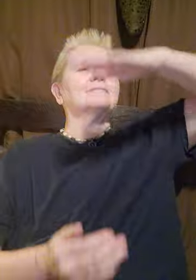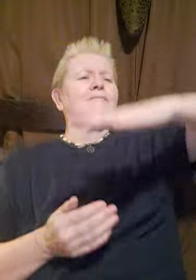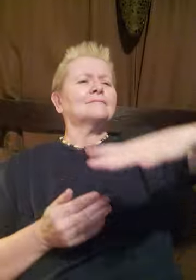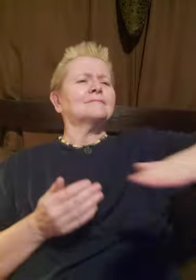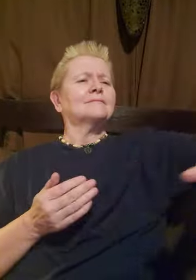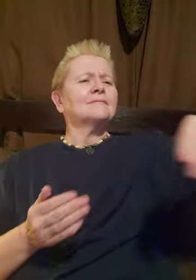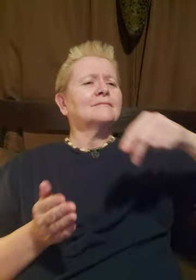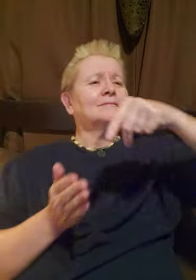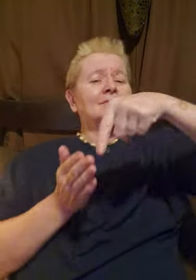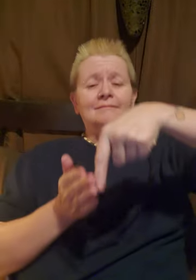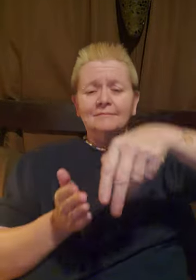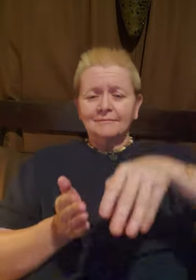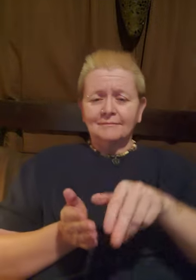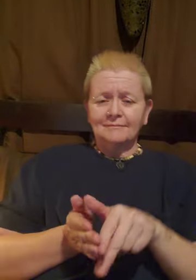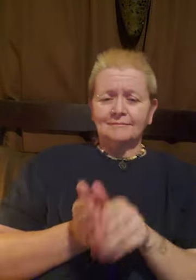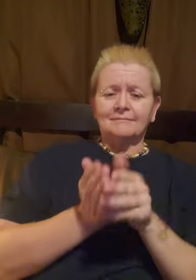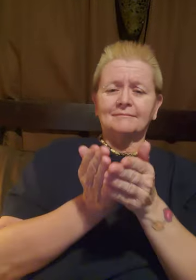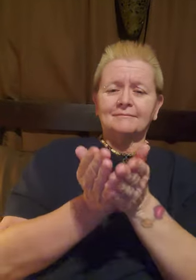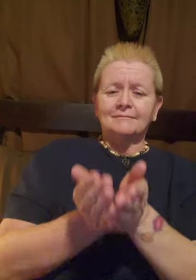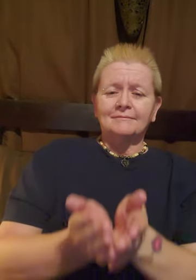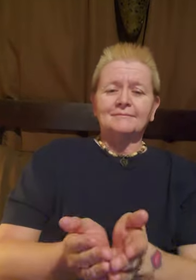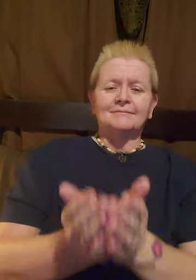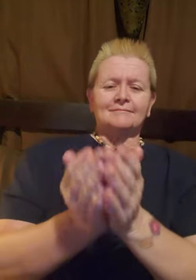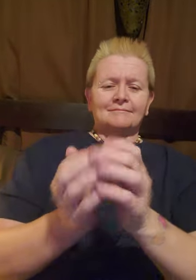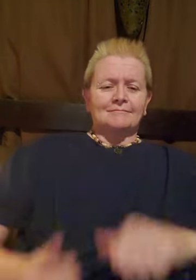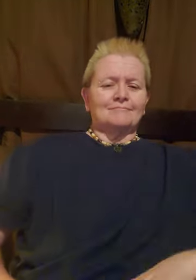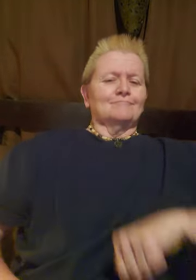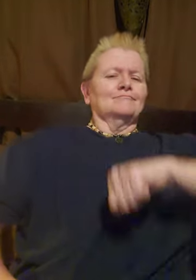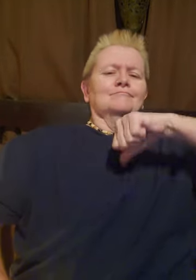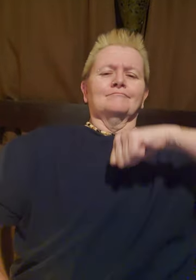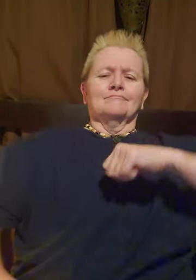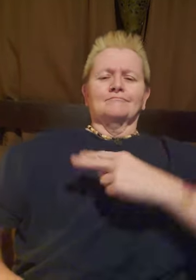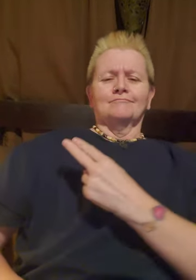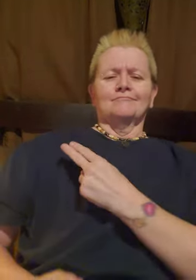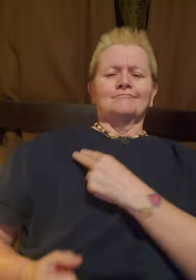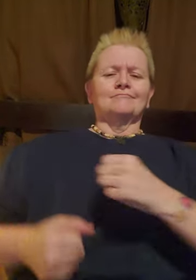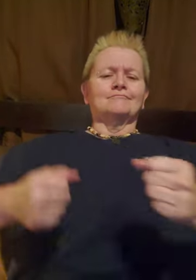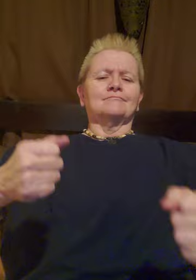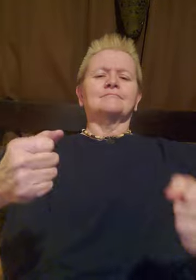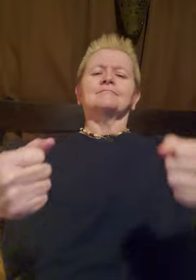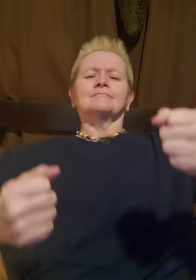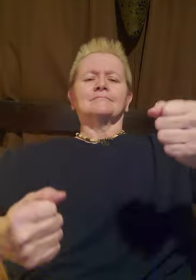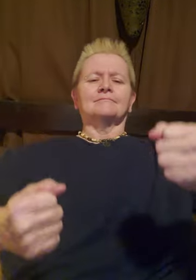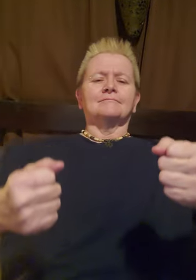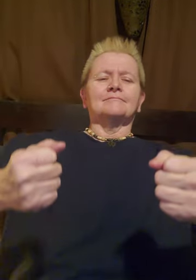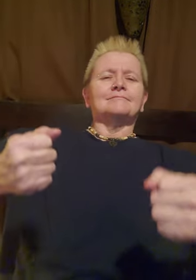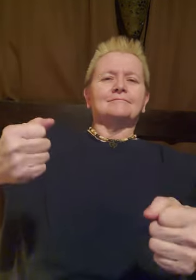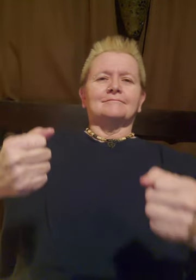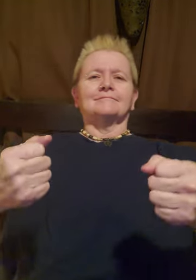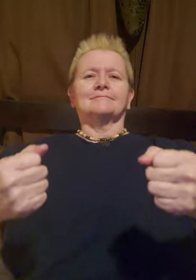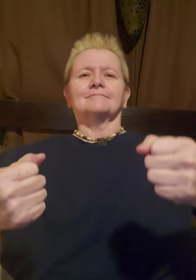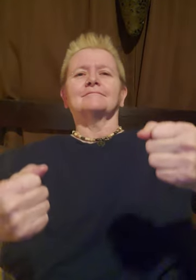stand up high in the prowl, noble bark I steer,